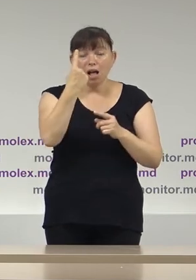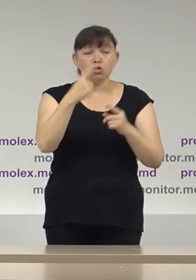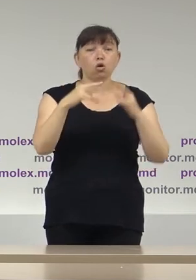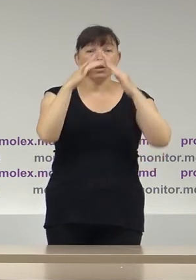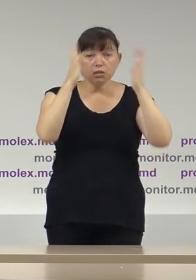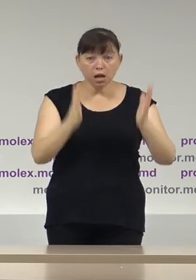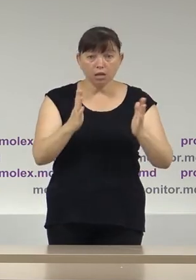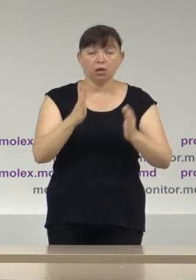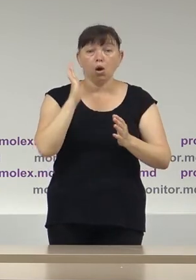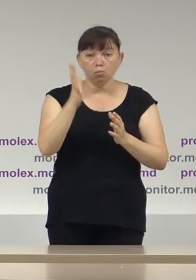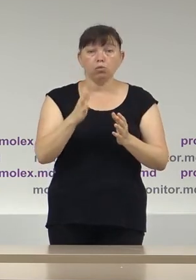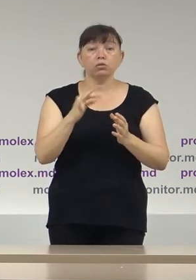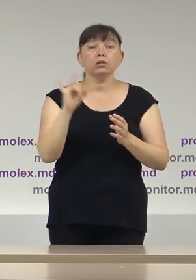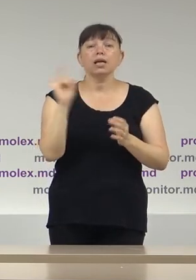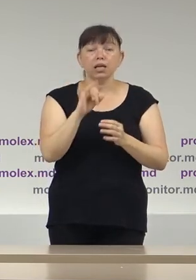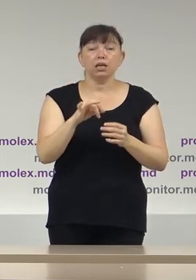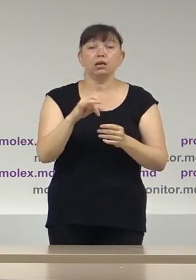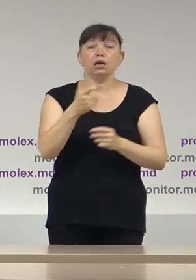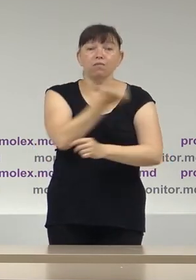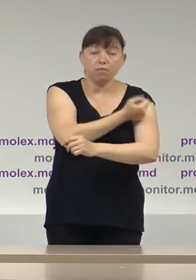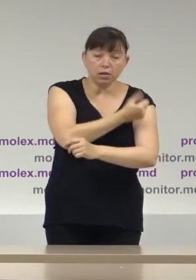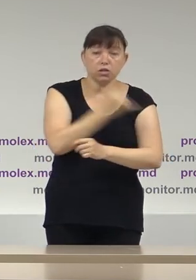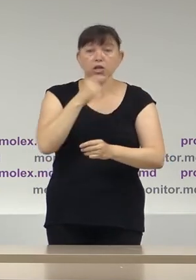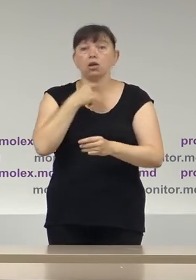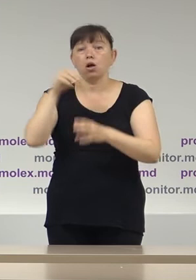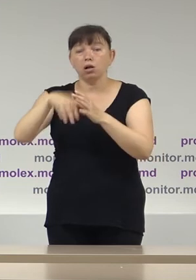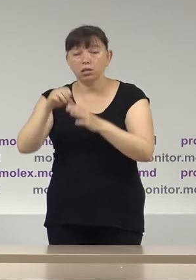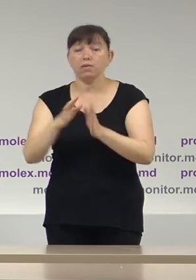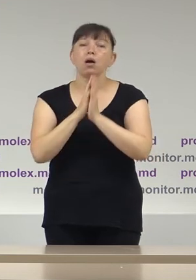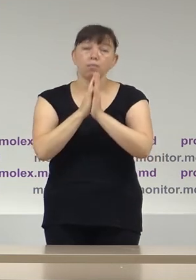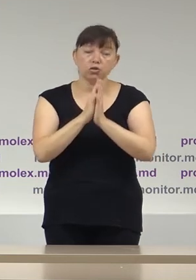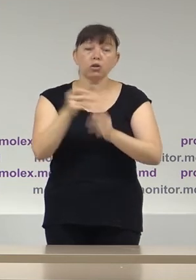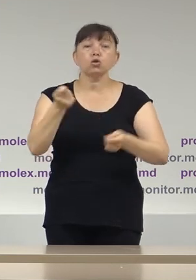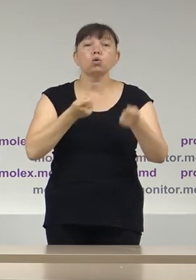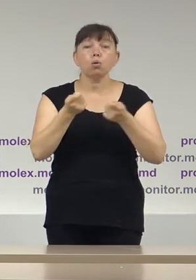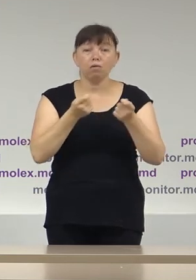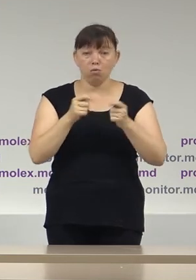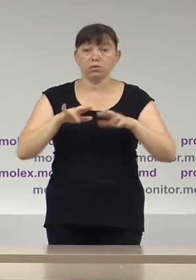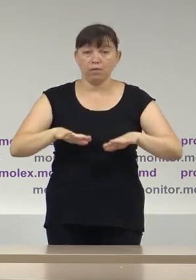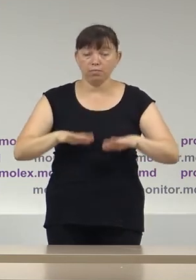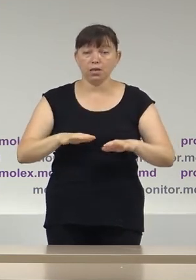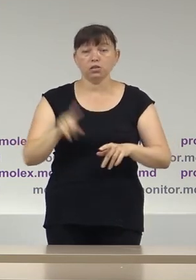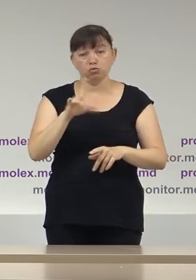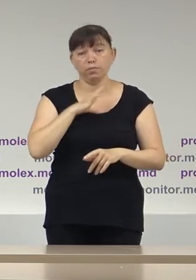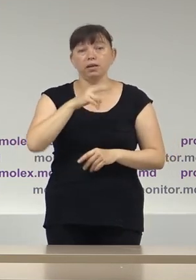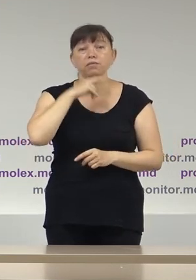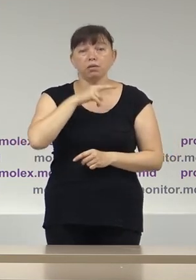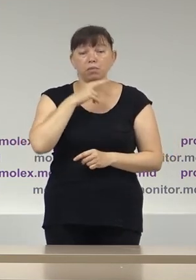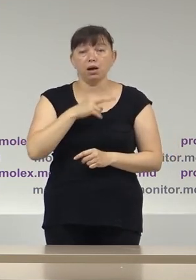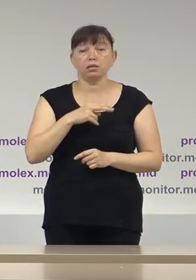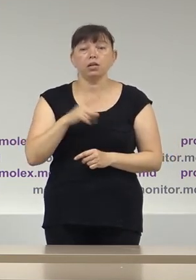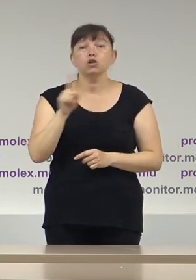both processes in the same building, both the voting and the vaccination processes. We kindly ask